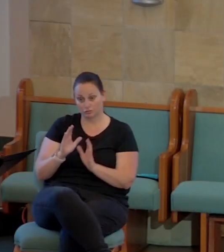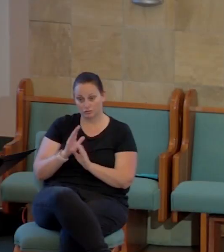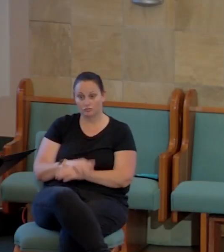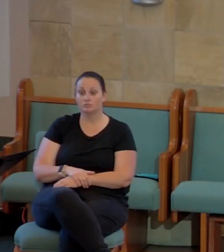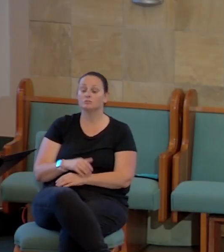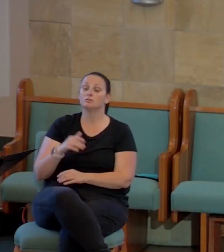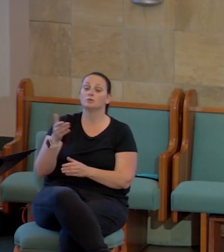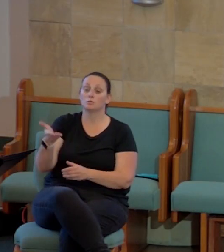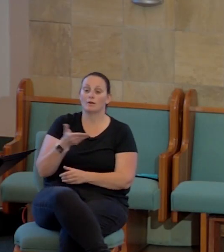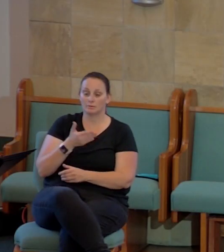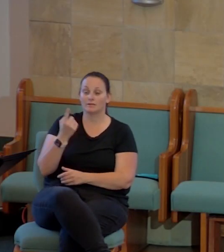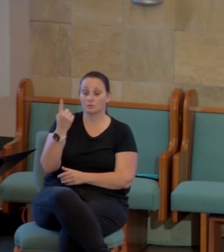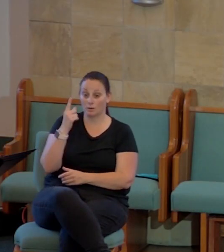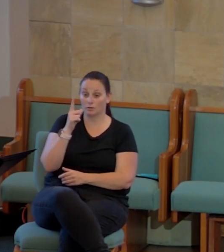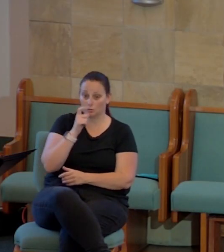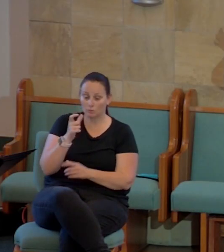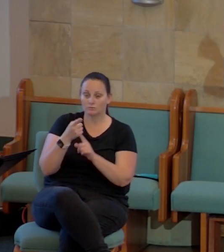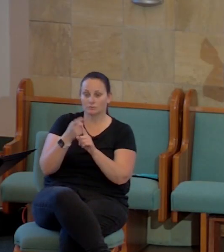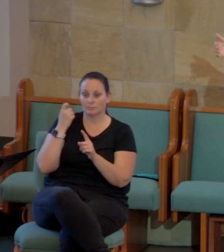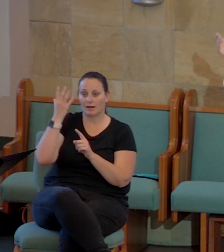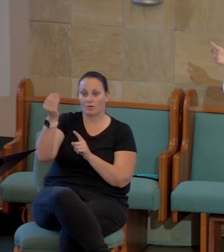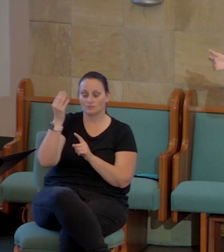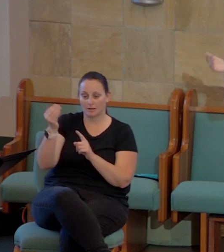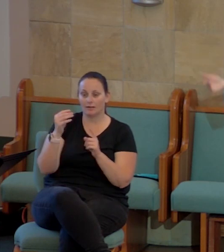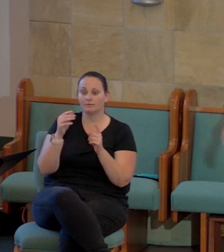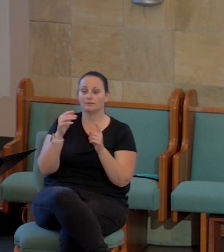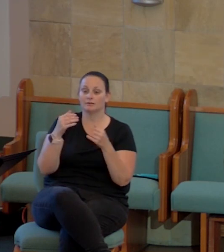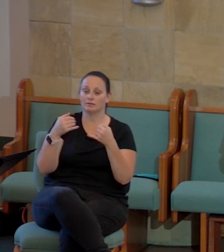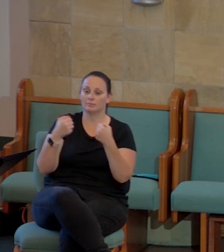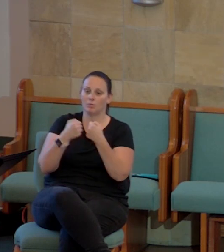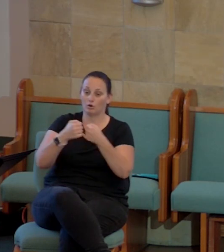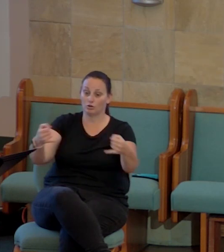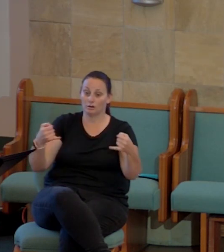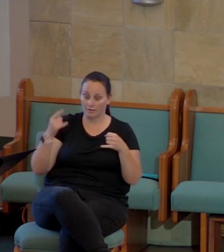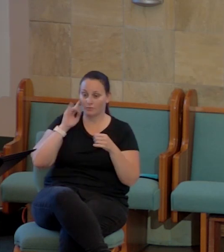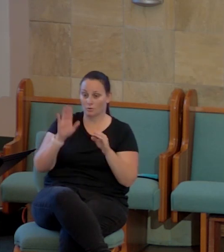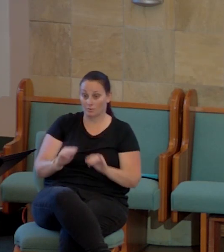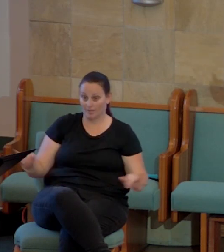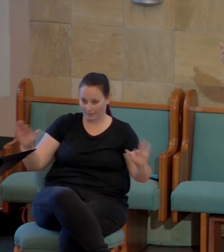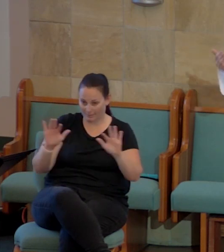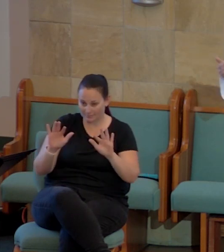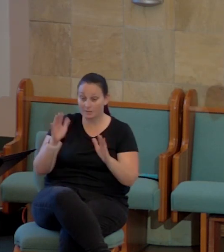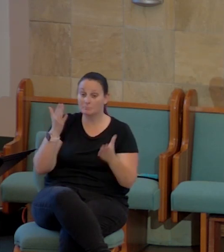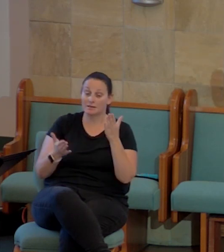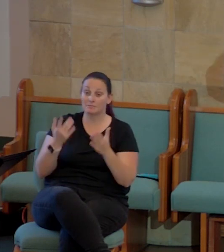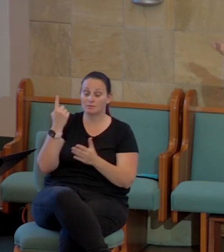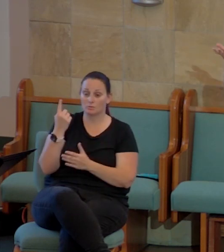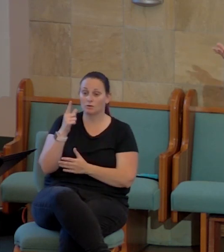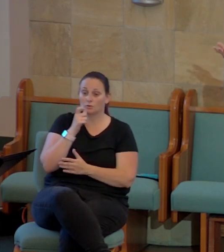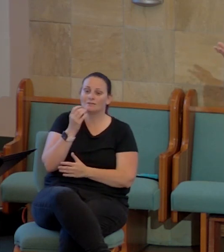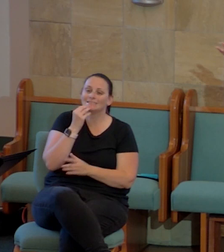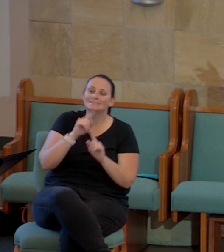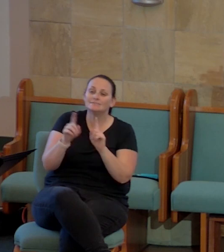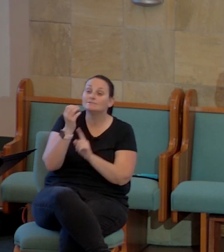about welcoming the one who comes from outside the border of your land. Maybe even the one who eats